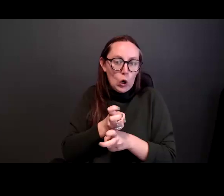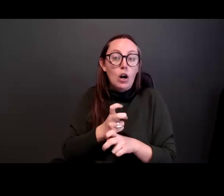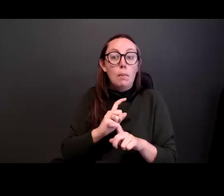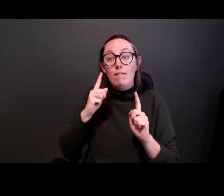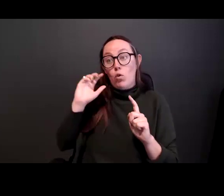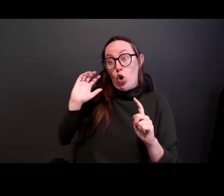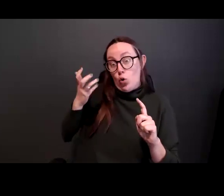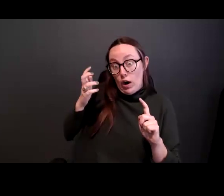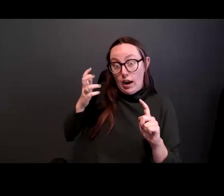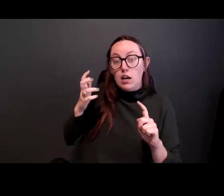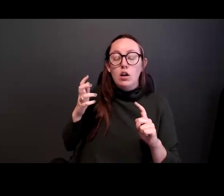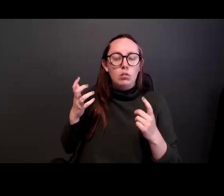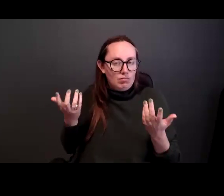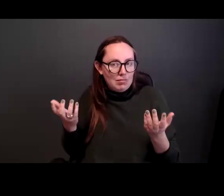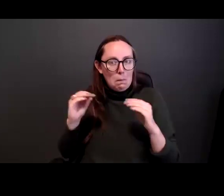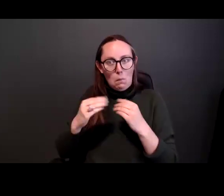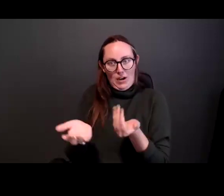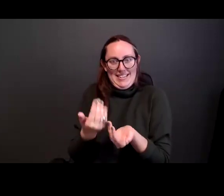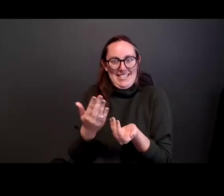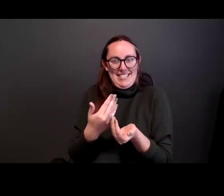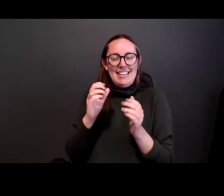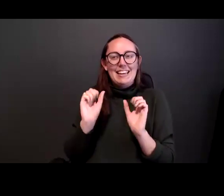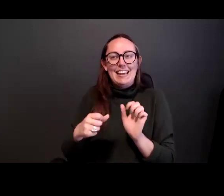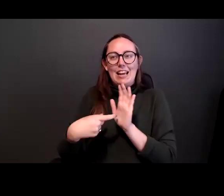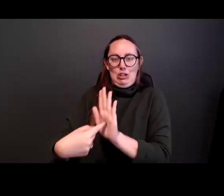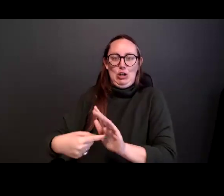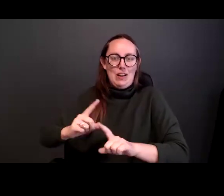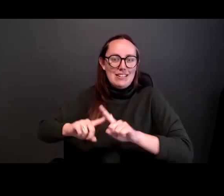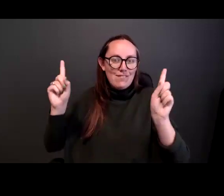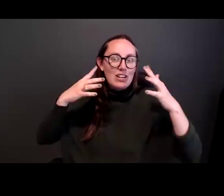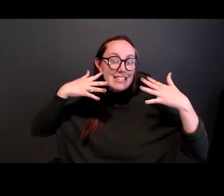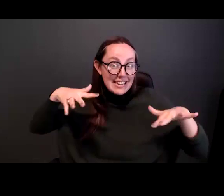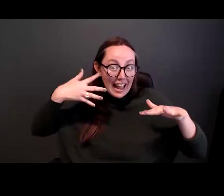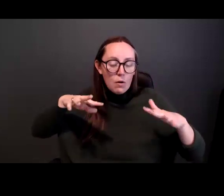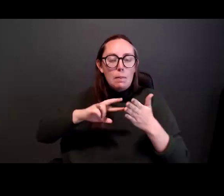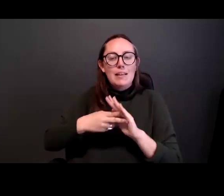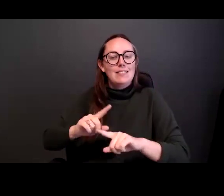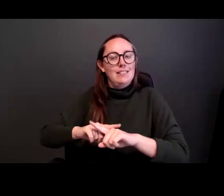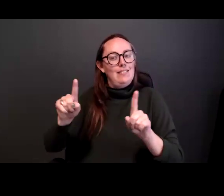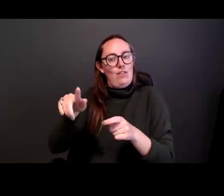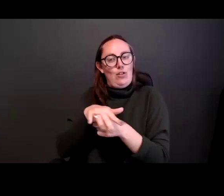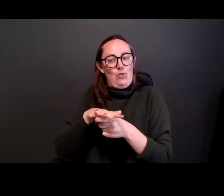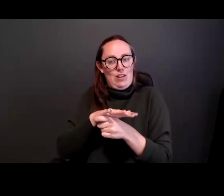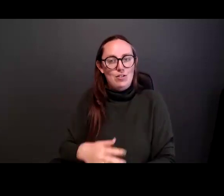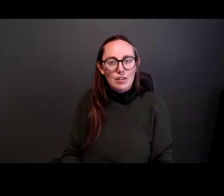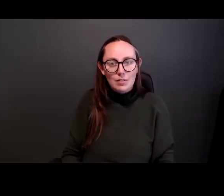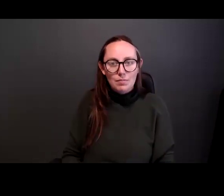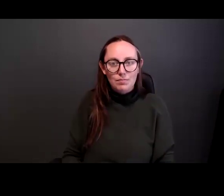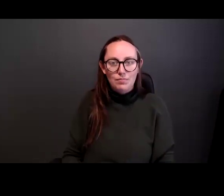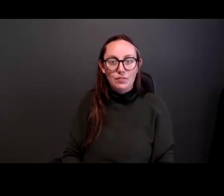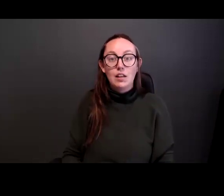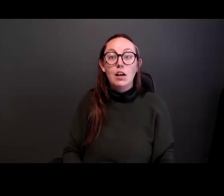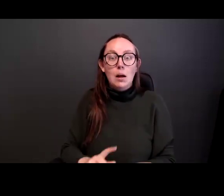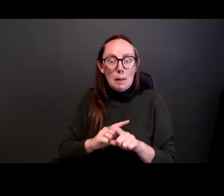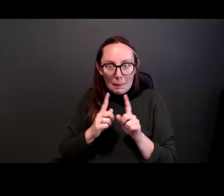from a cost perspective, those are going to be more expensive. Now, a lot of us have these in our hand that can shoot